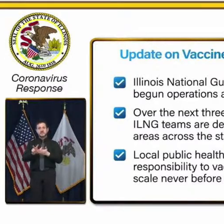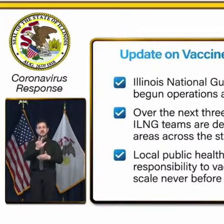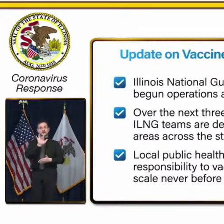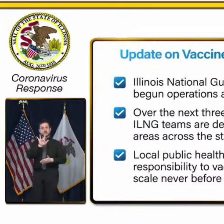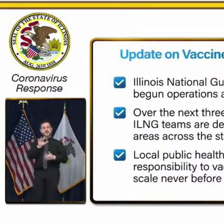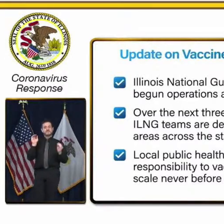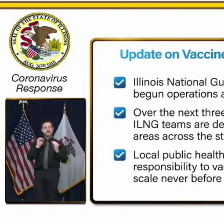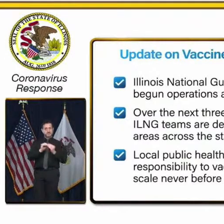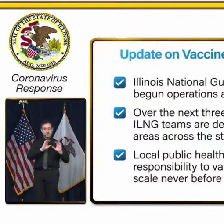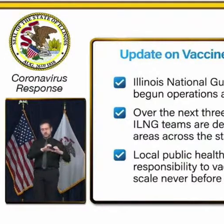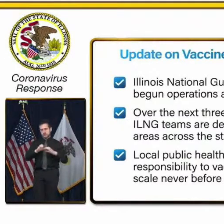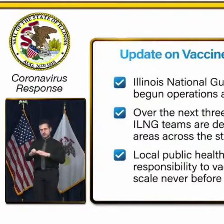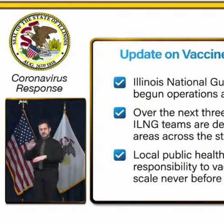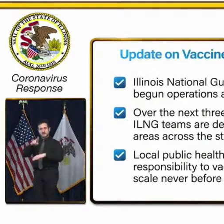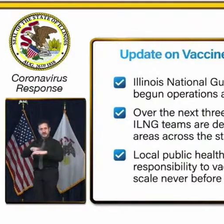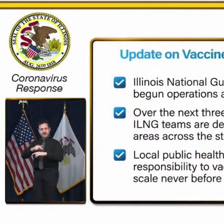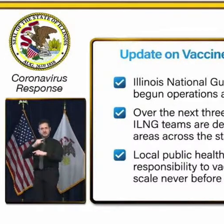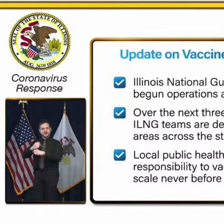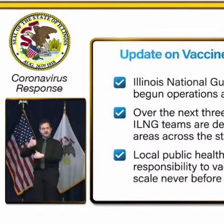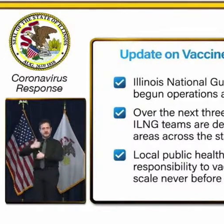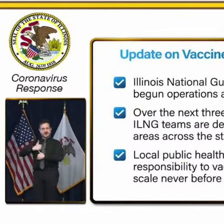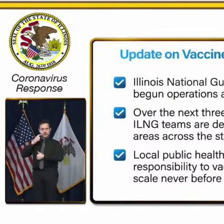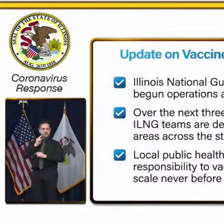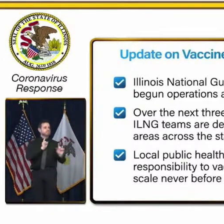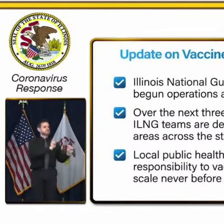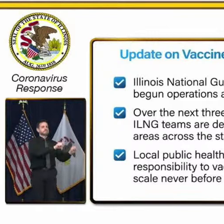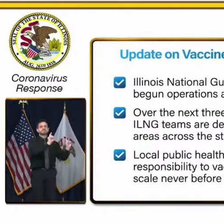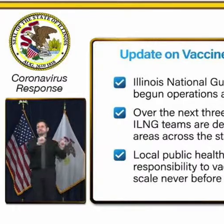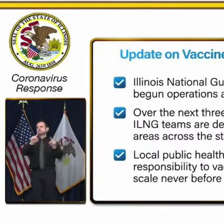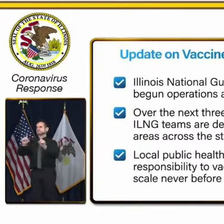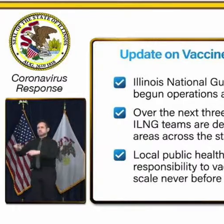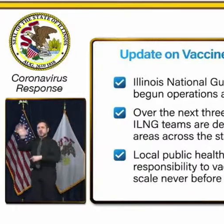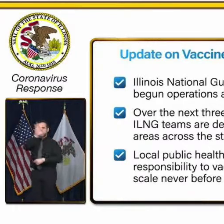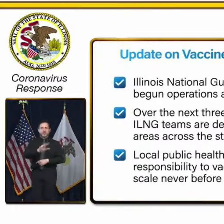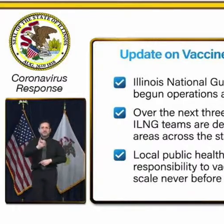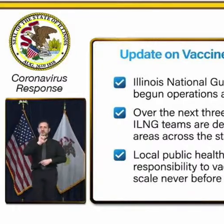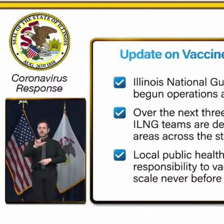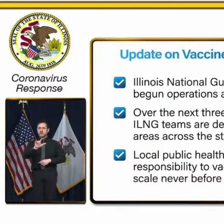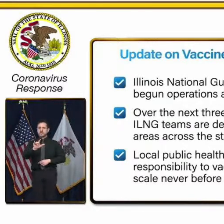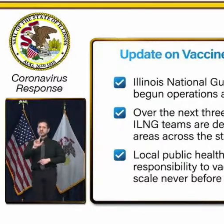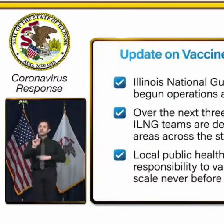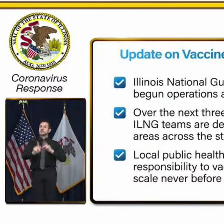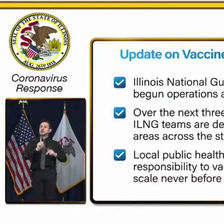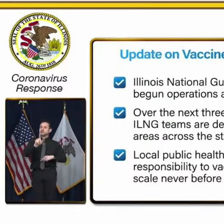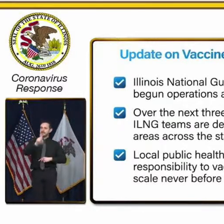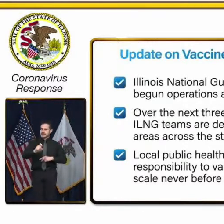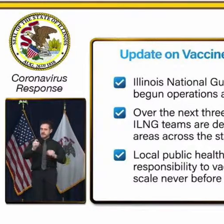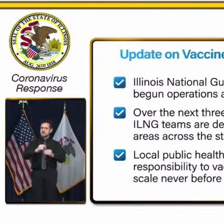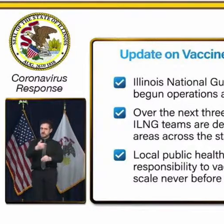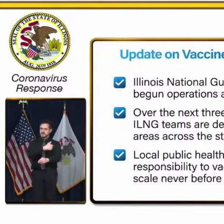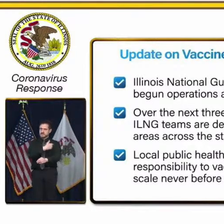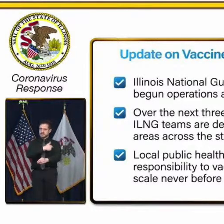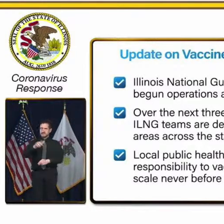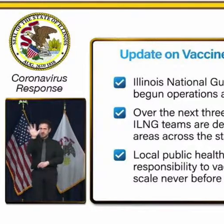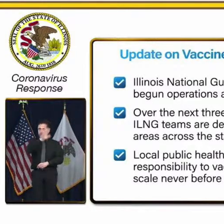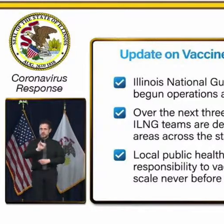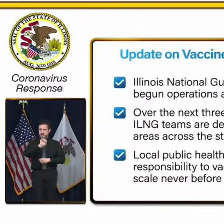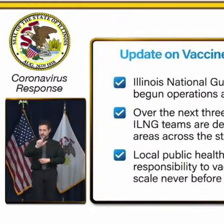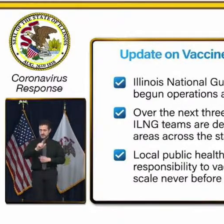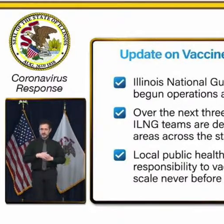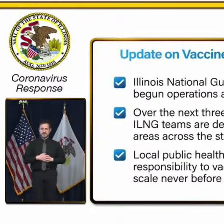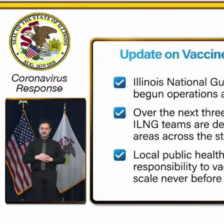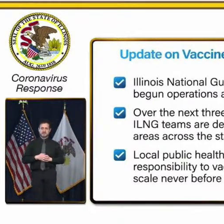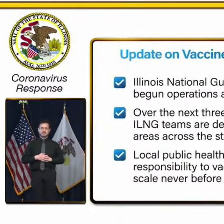Guard vaccination teams are deploying to more sites in high-need areas all across the state. That's on top